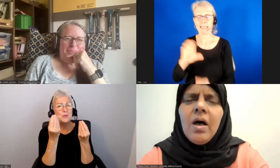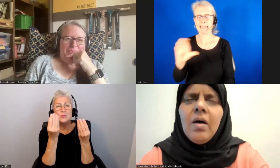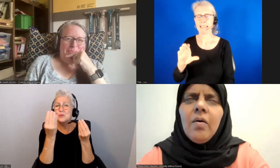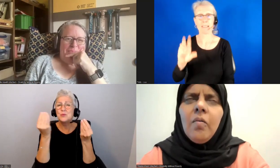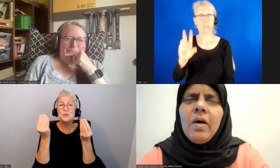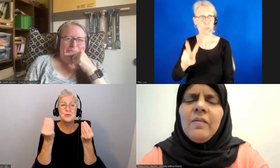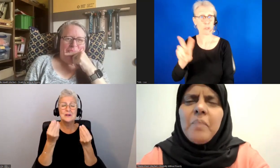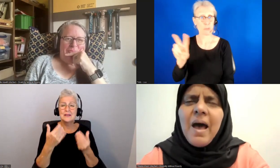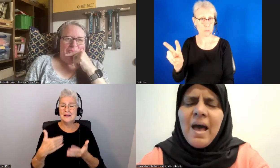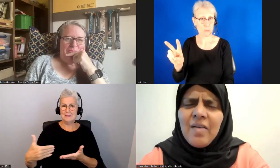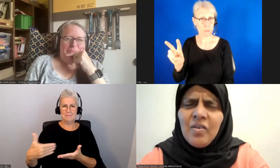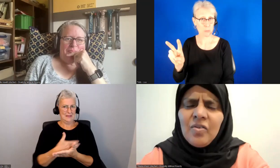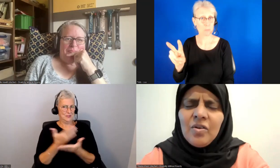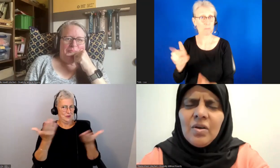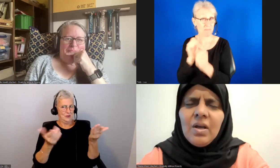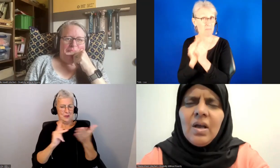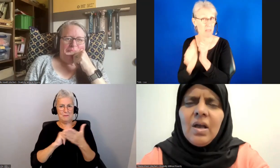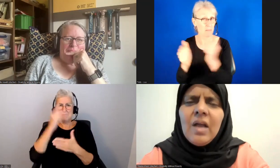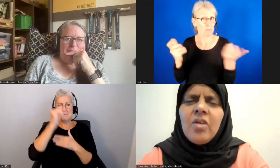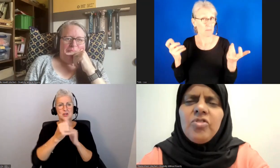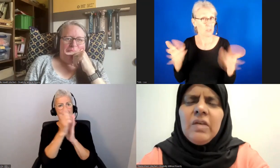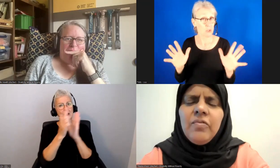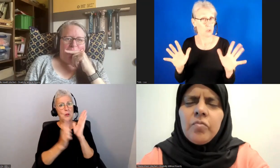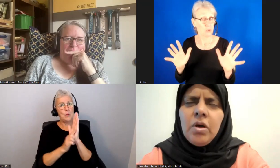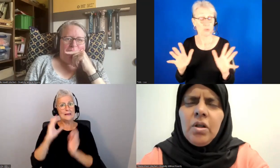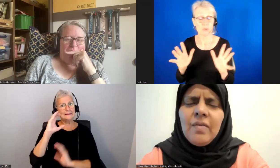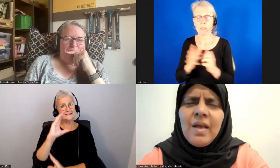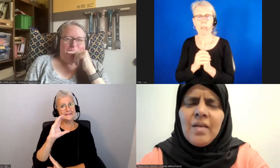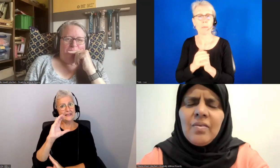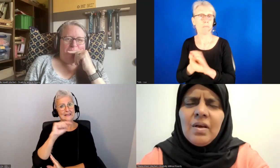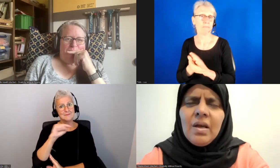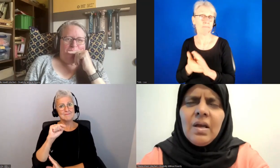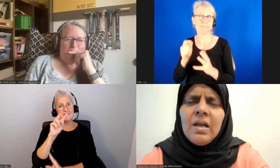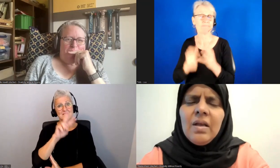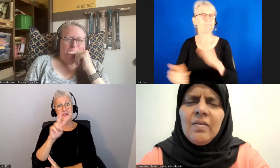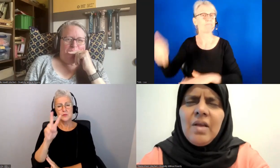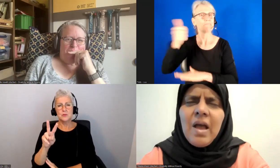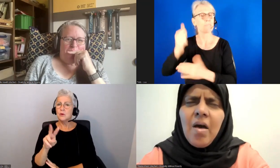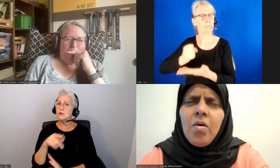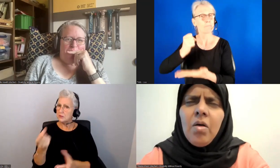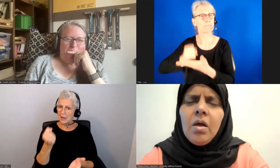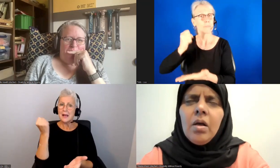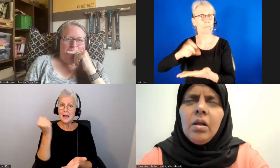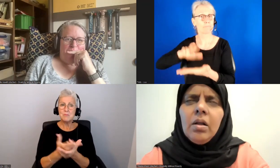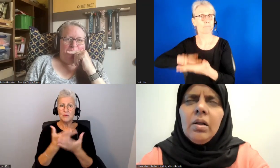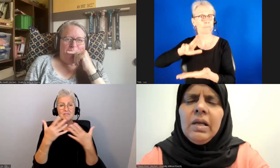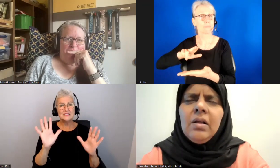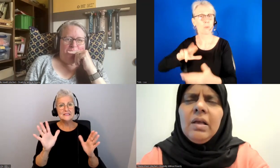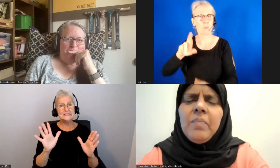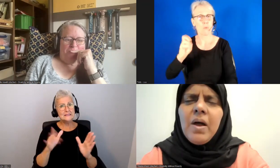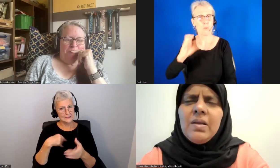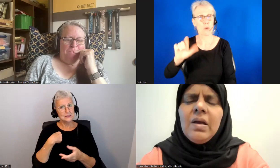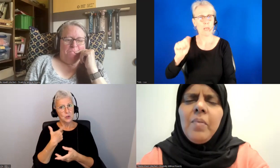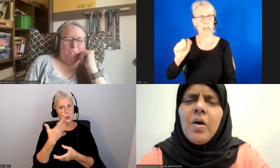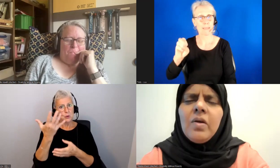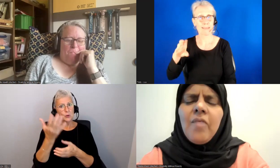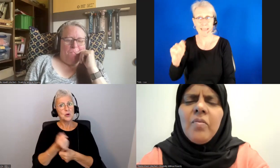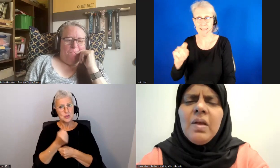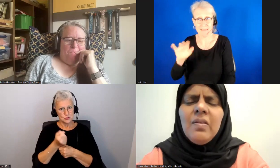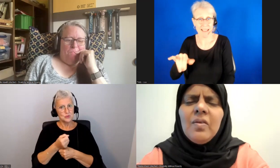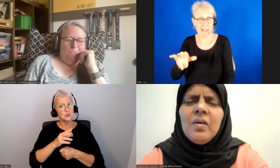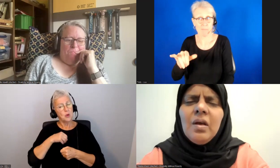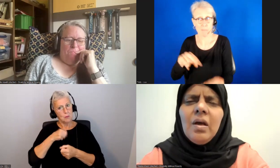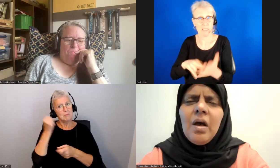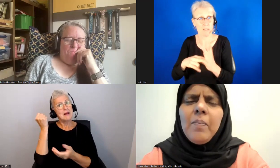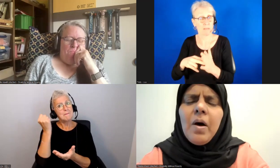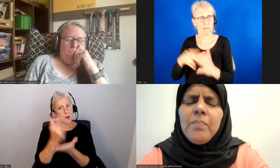C-22 was passed and achieved royal assent. It is now legally binding upon